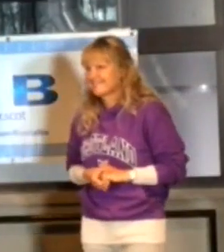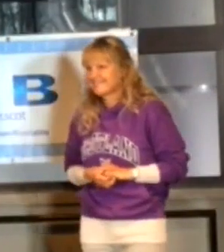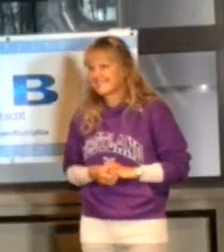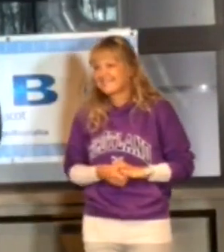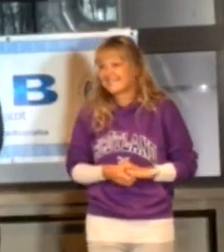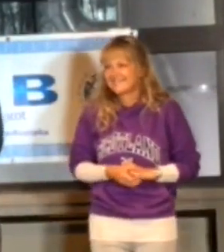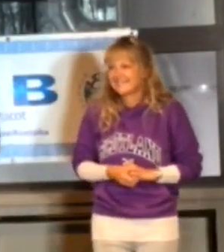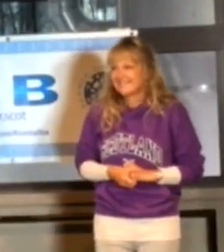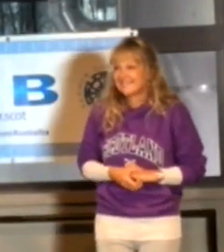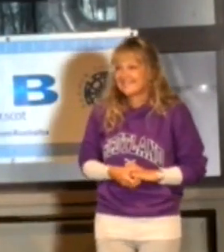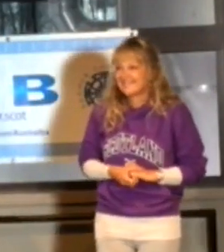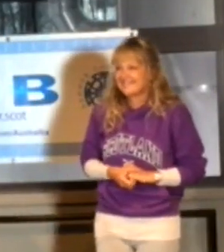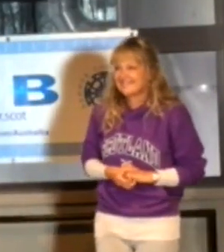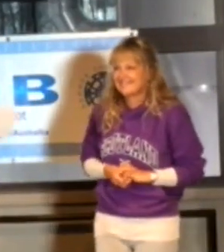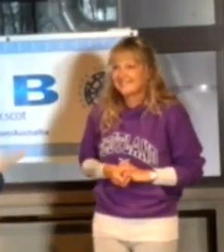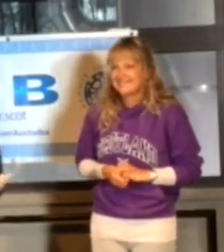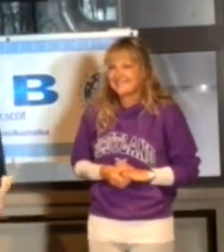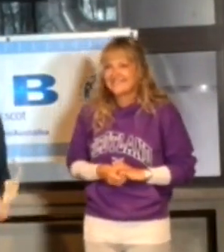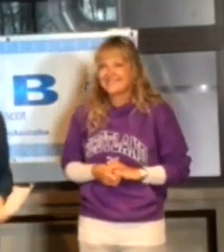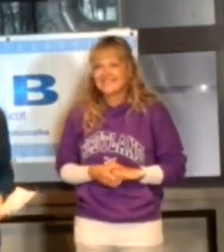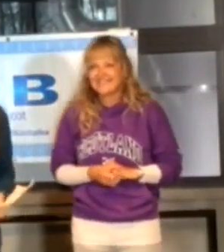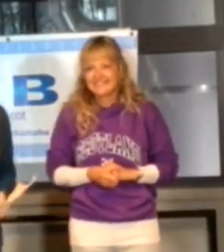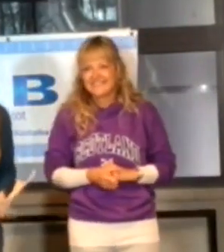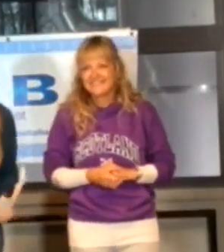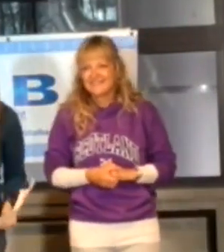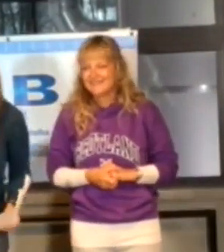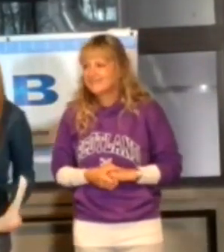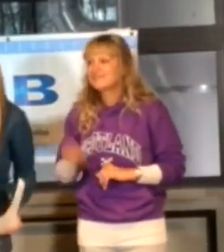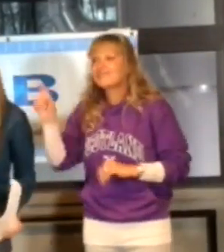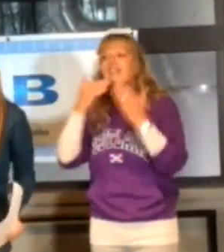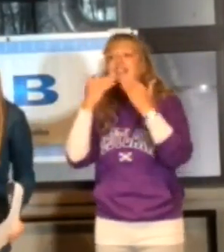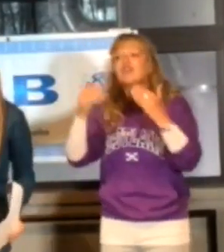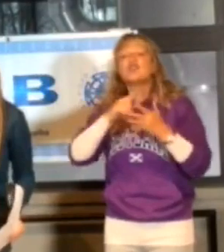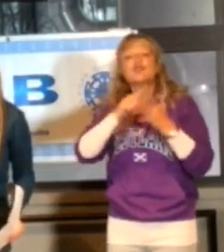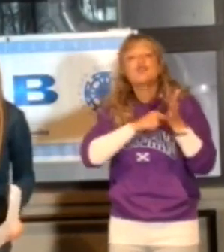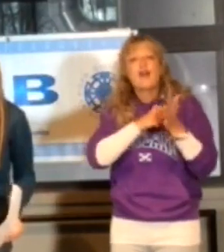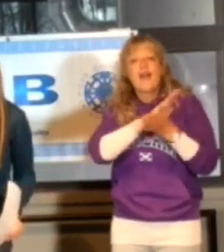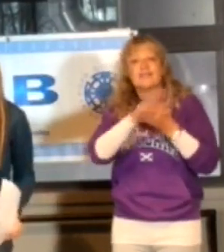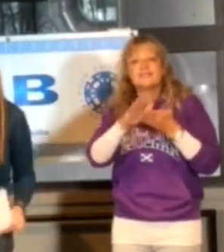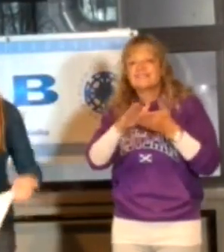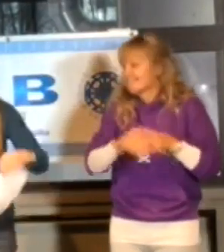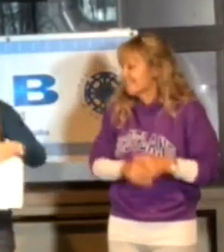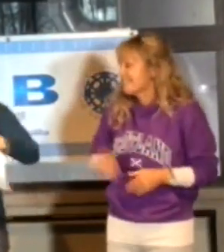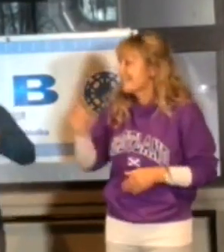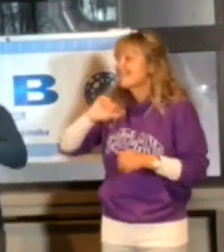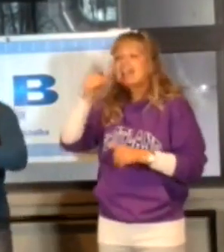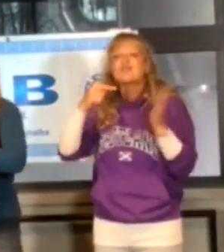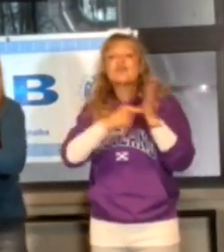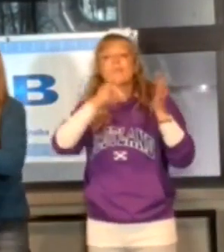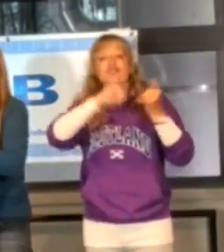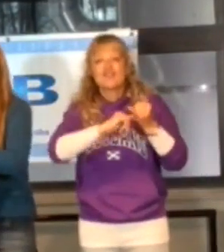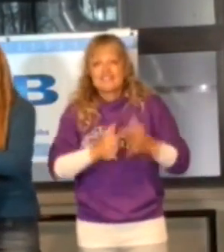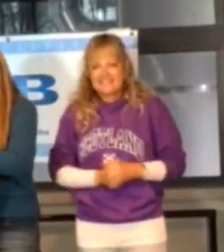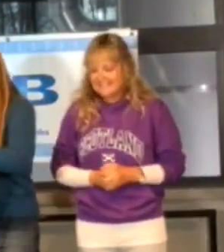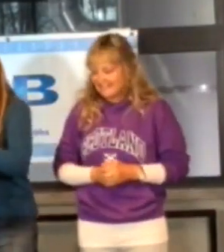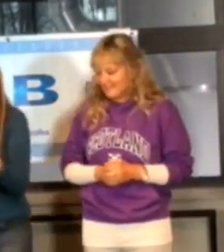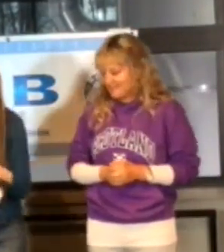Thank you, John Hunter Patterson there. Thank you very much. Next up, Tommy Sheridan.